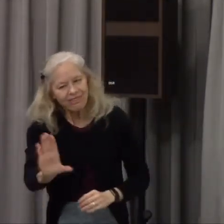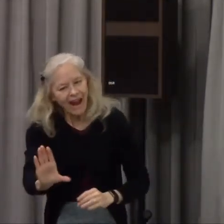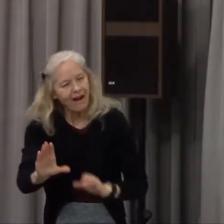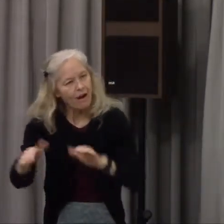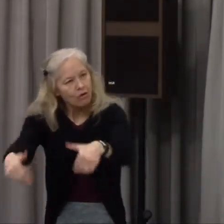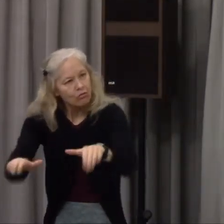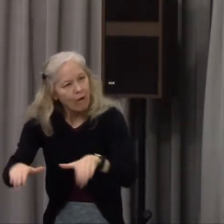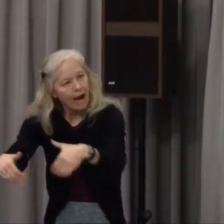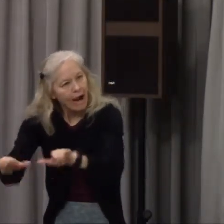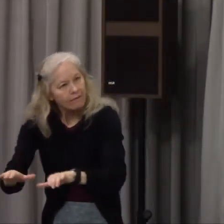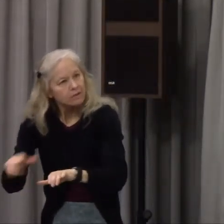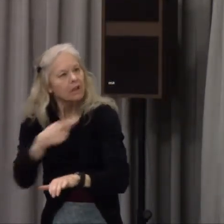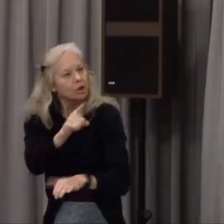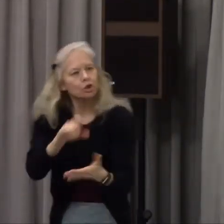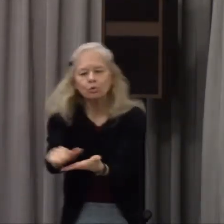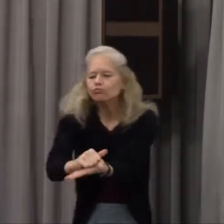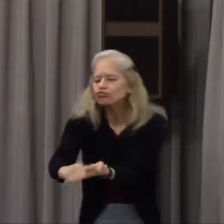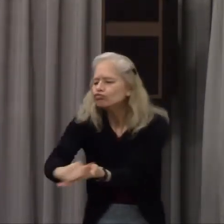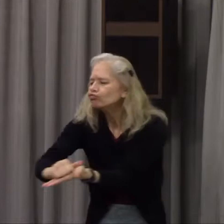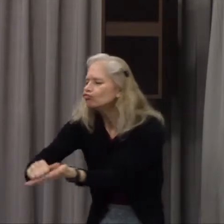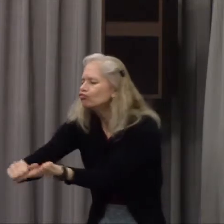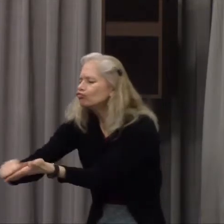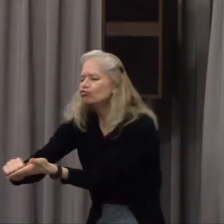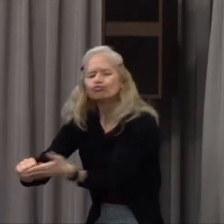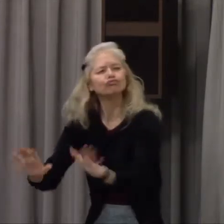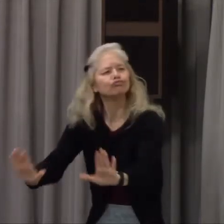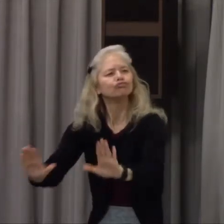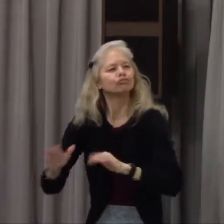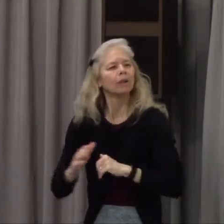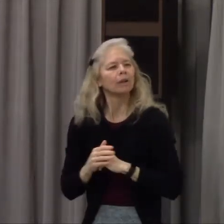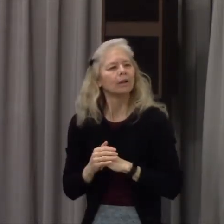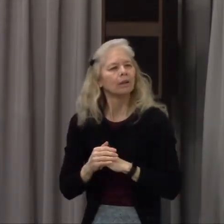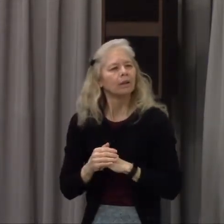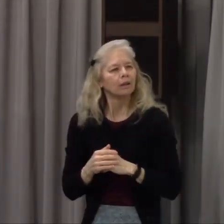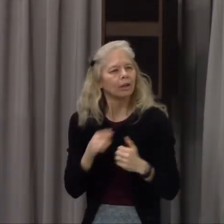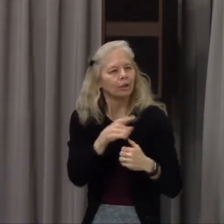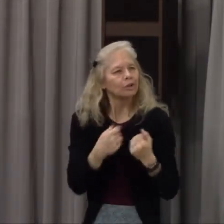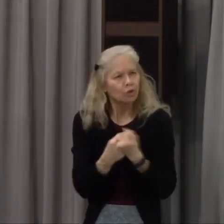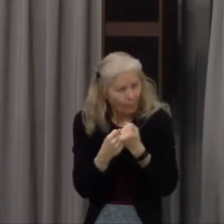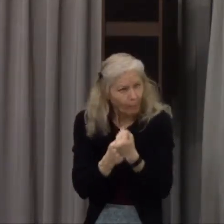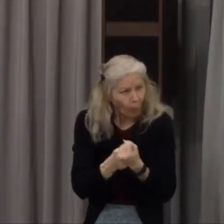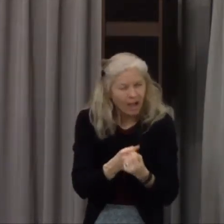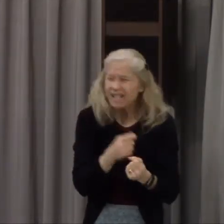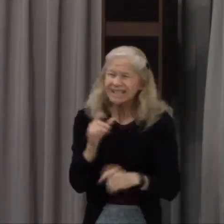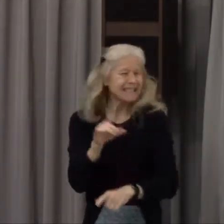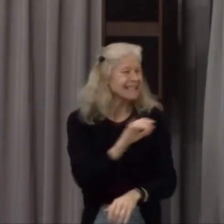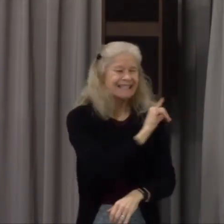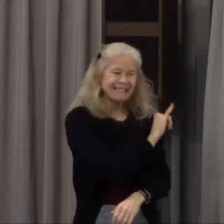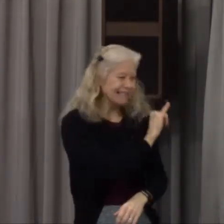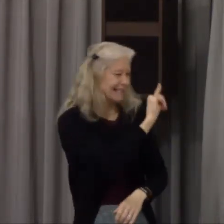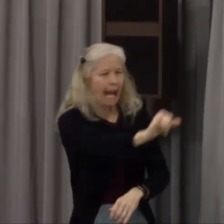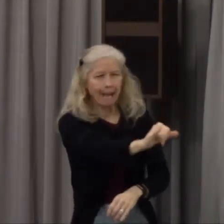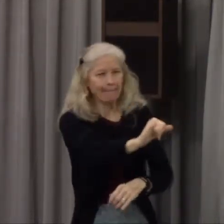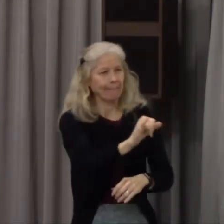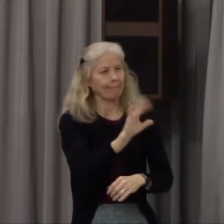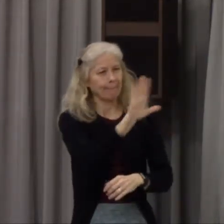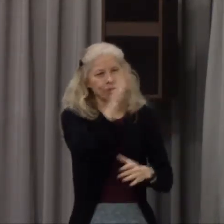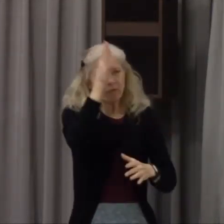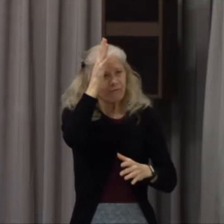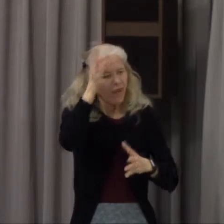Messiah while he was talking to them and planning on it. And he says, you're just like your fathers. Their father